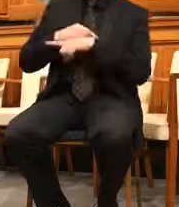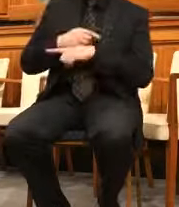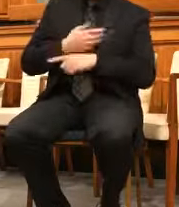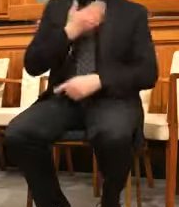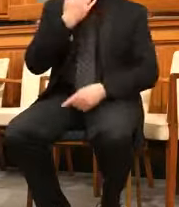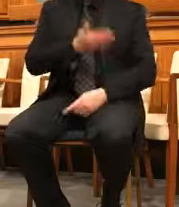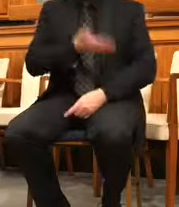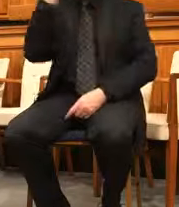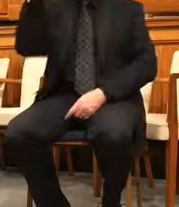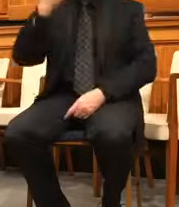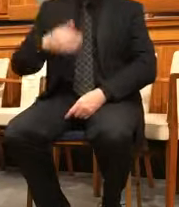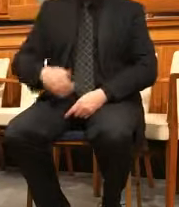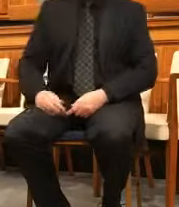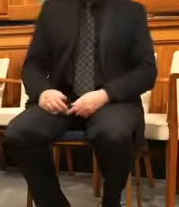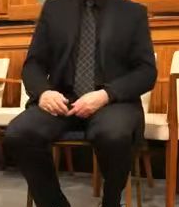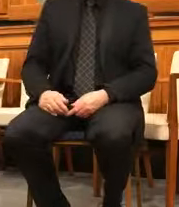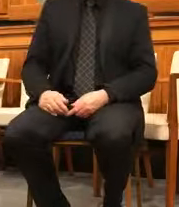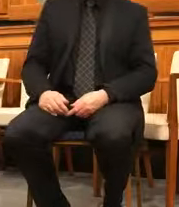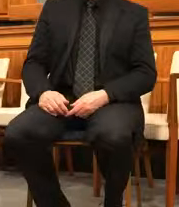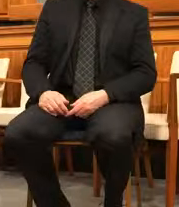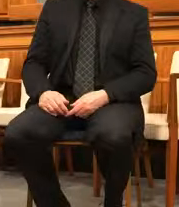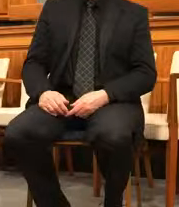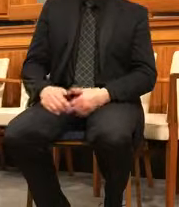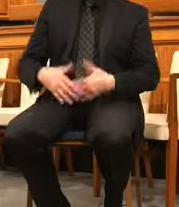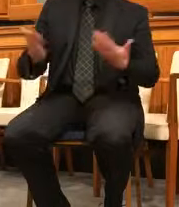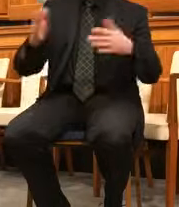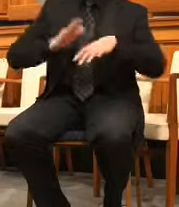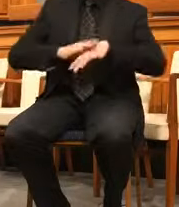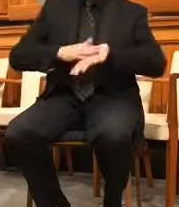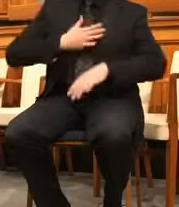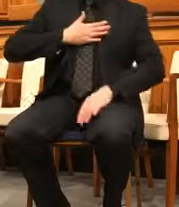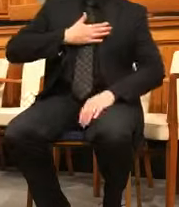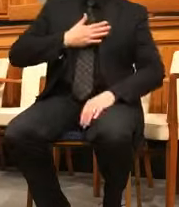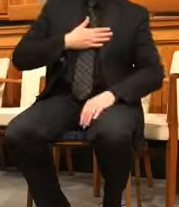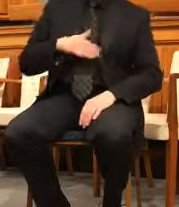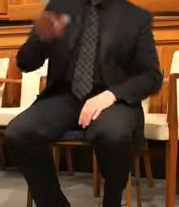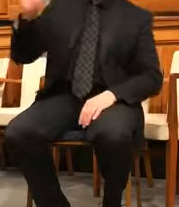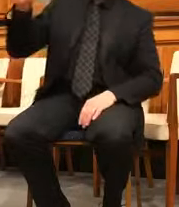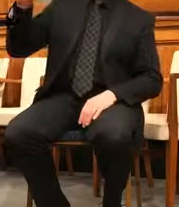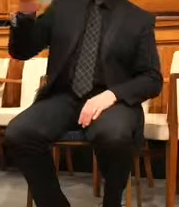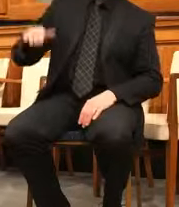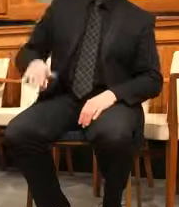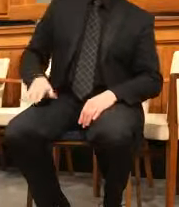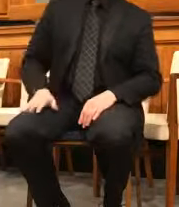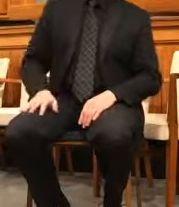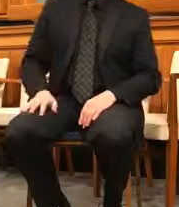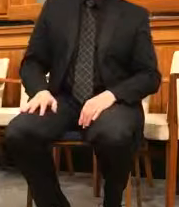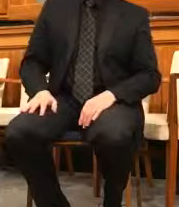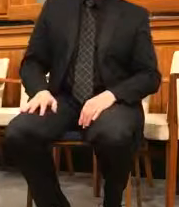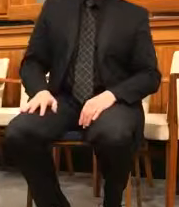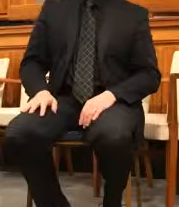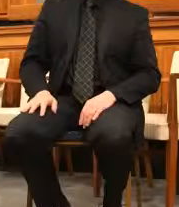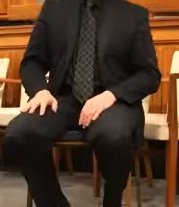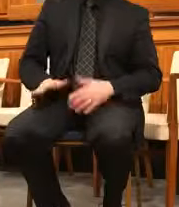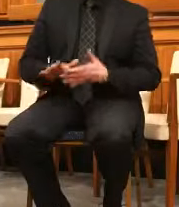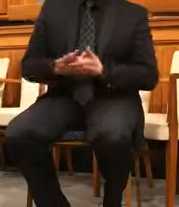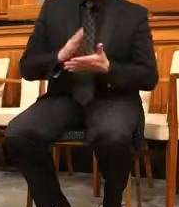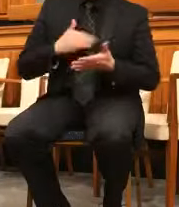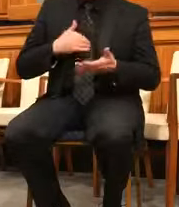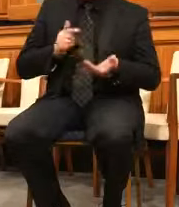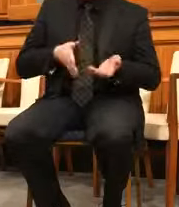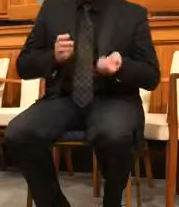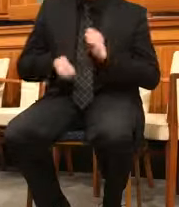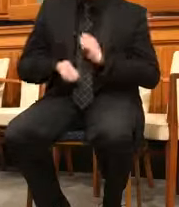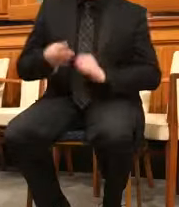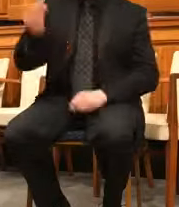call upon Him anyhow we like. Doesn't need to affect our lives. Doesn't need to